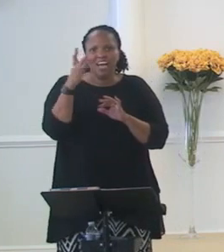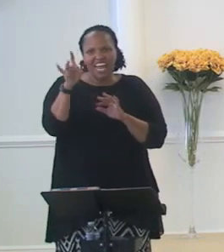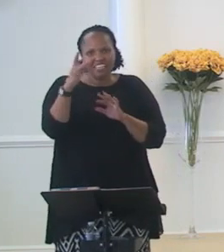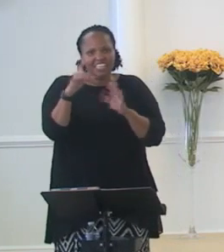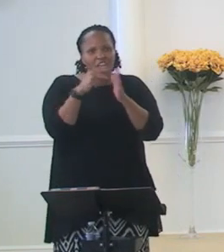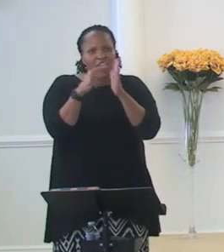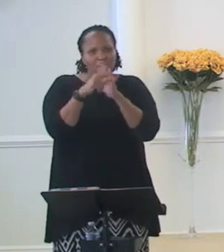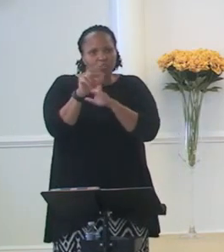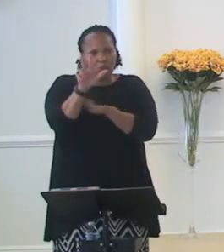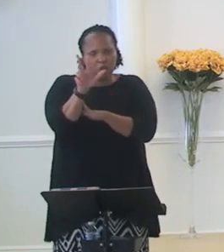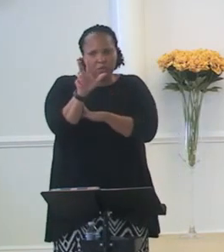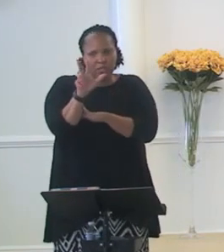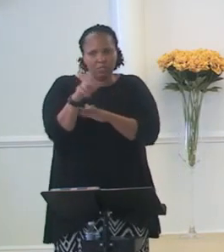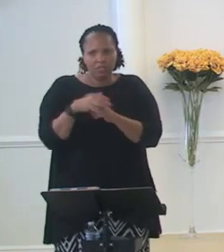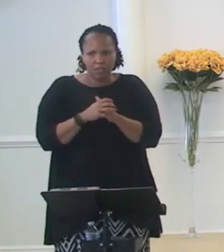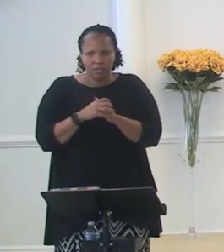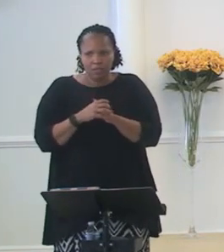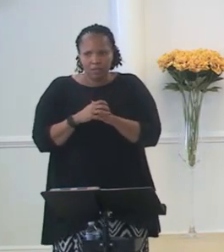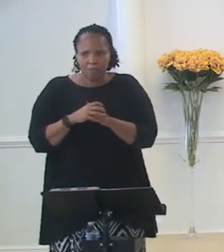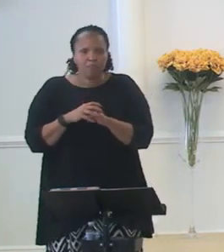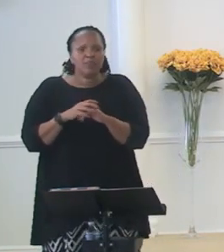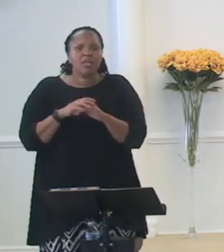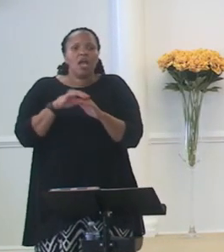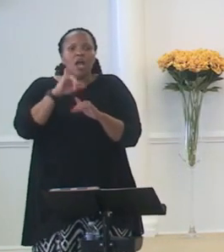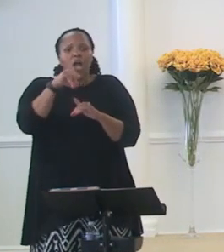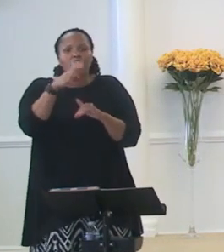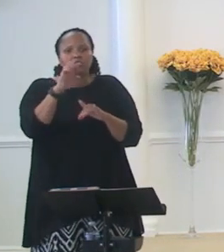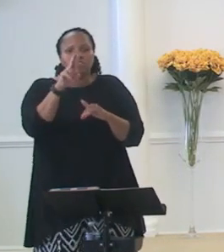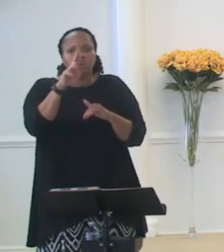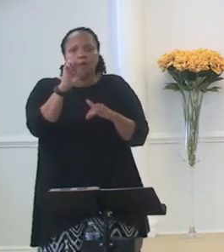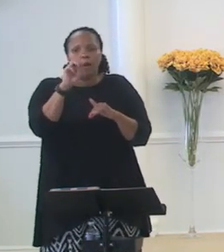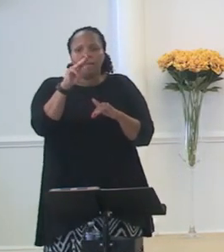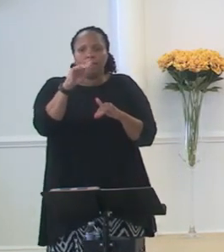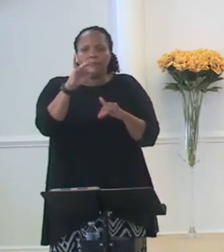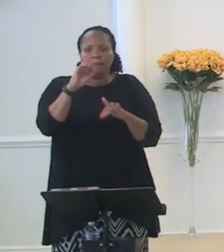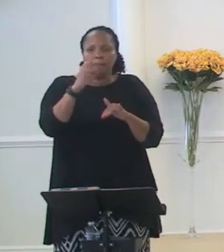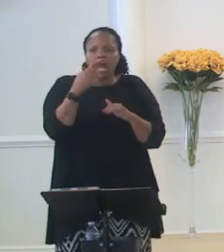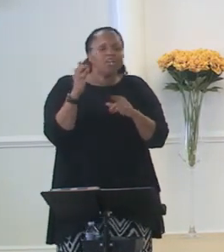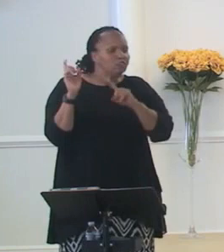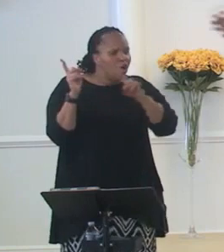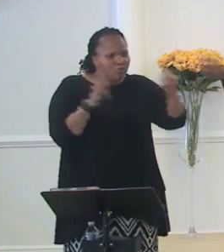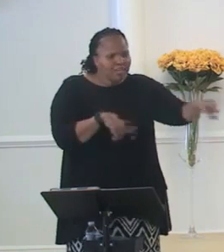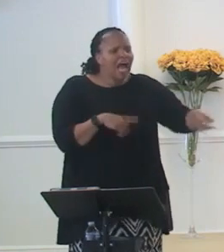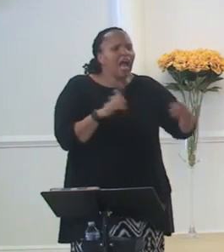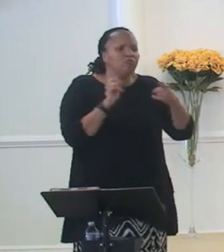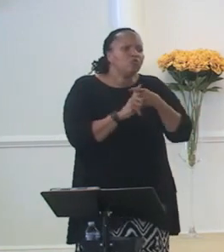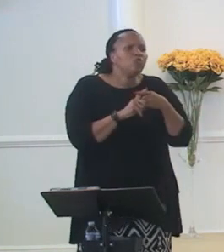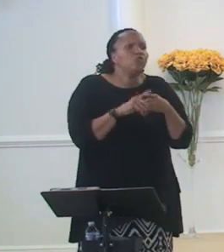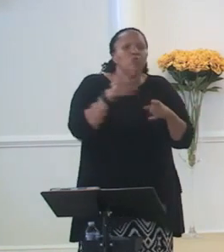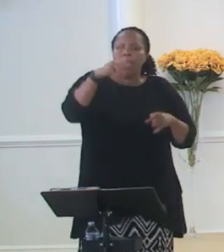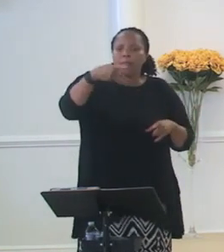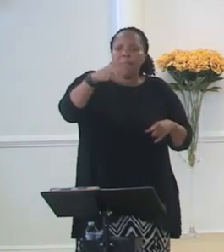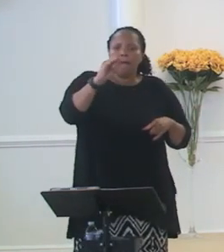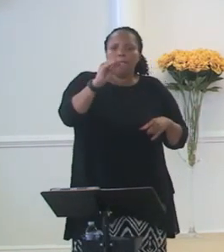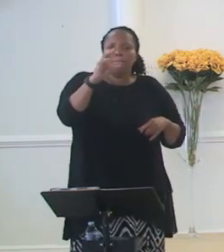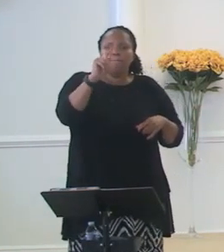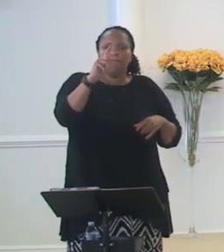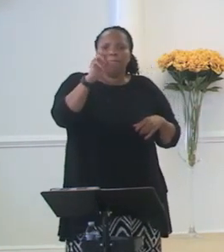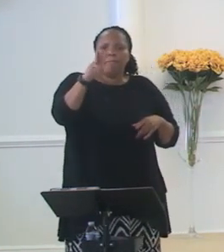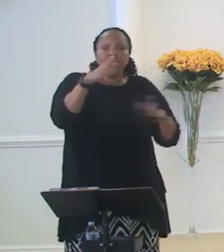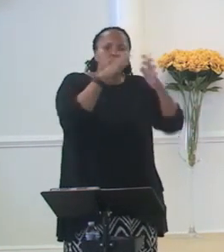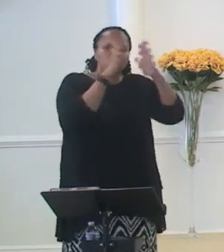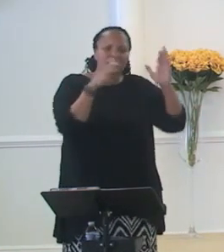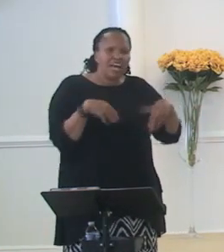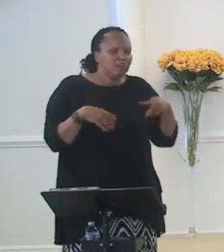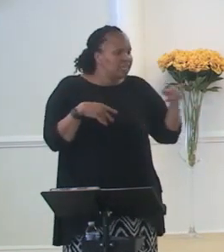verse 3. He says, Jeremiah, go down and hang at the potter's house. I want you to go down and hang there. And I want you